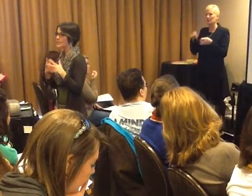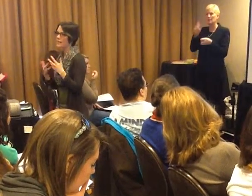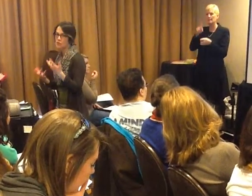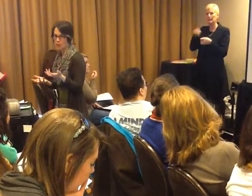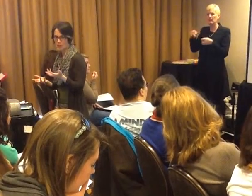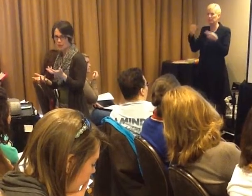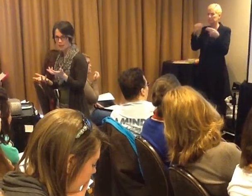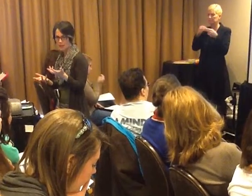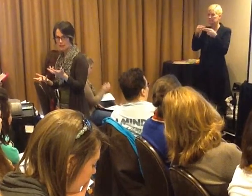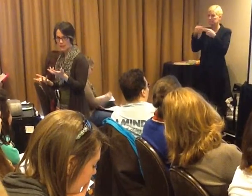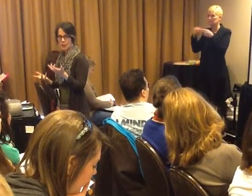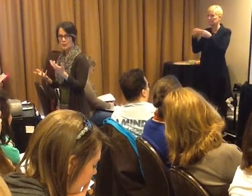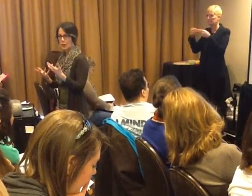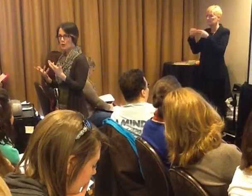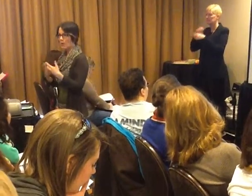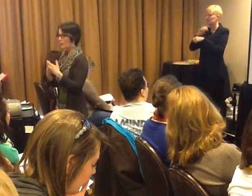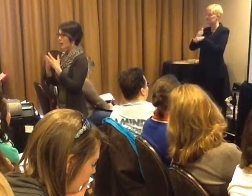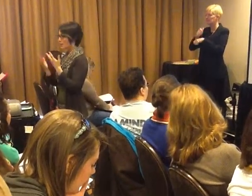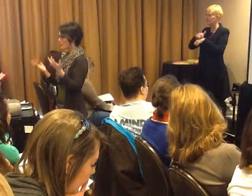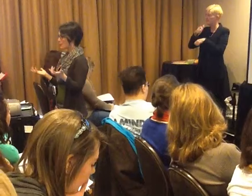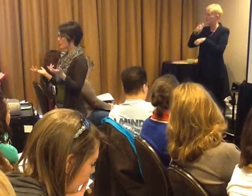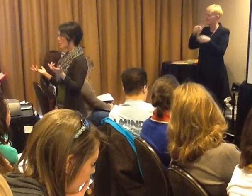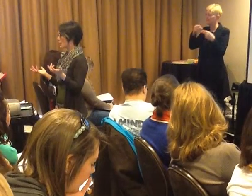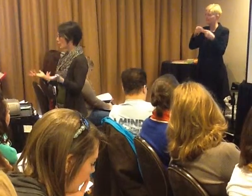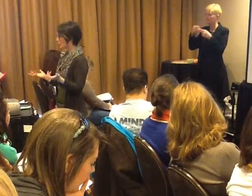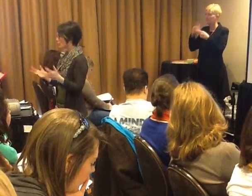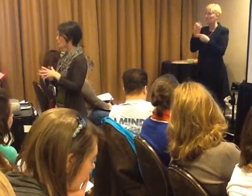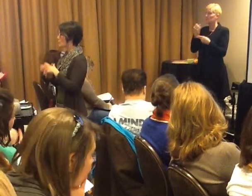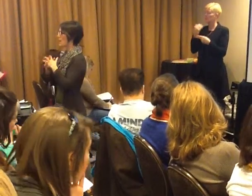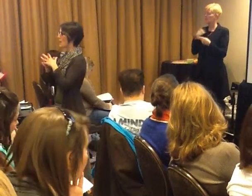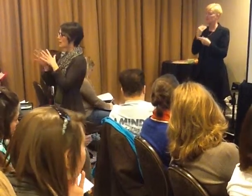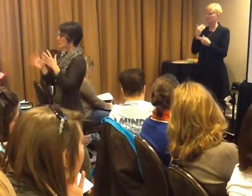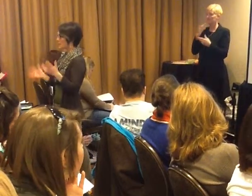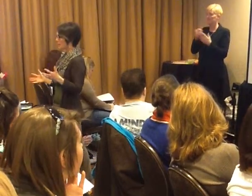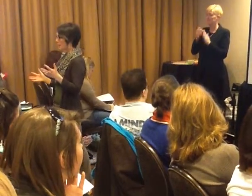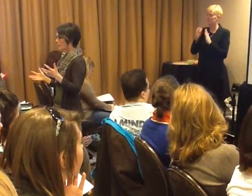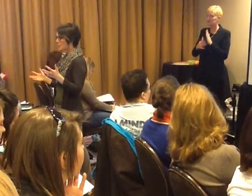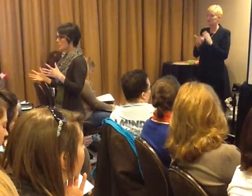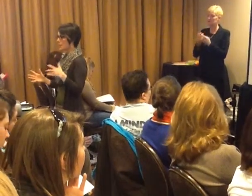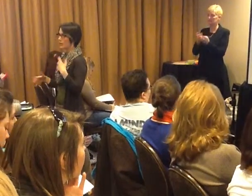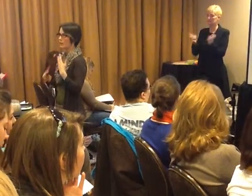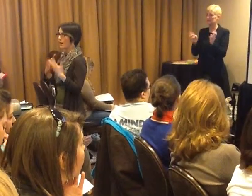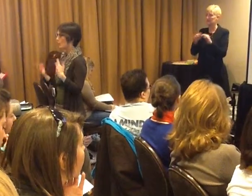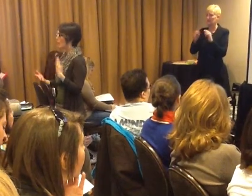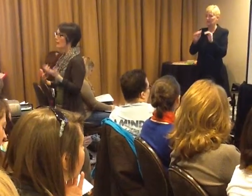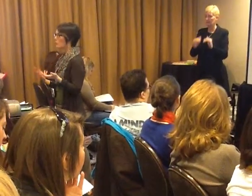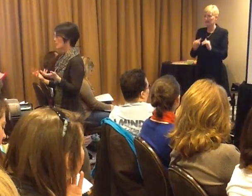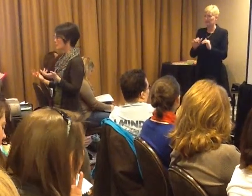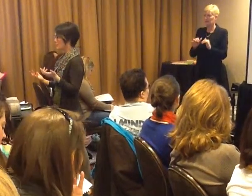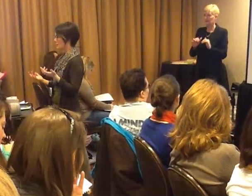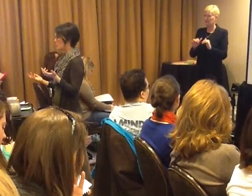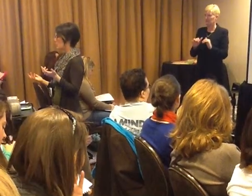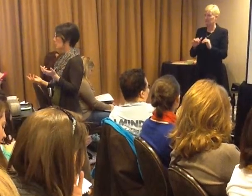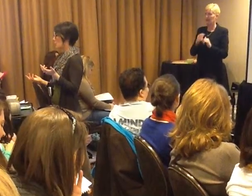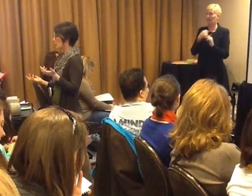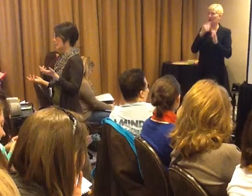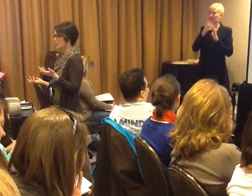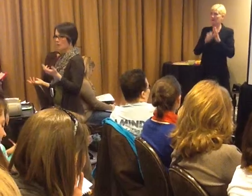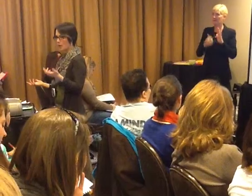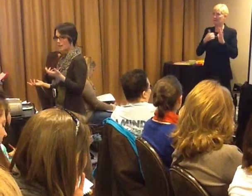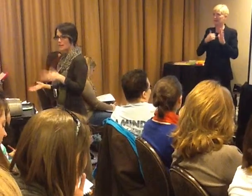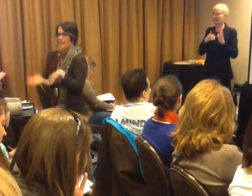as a center even. So we have all of these students in our classrooms, all of these different levels, and we're like, oh, how do I clone myself to be in